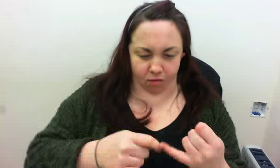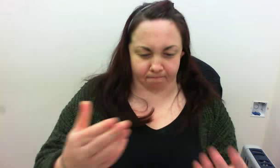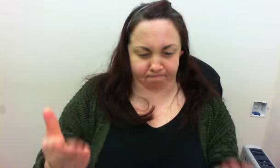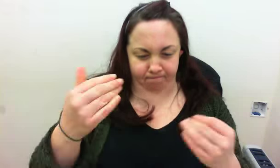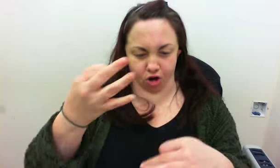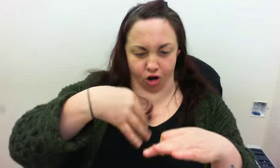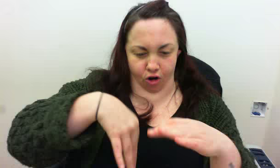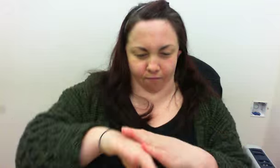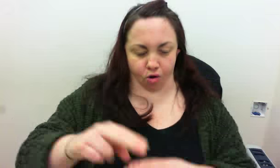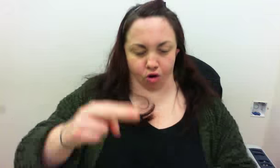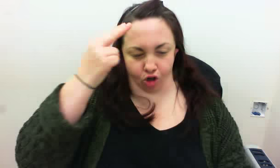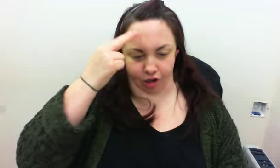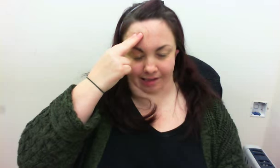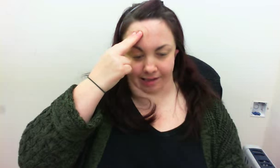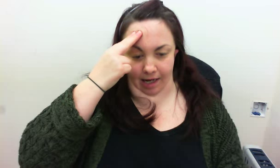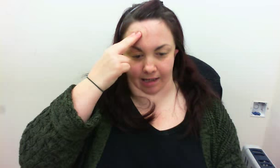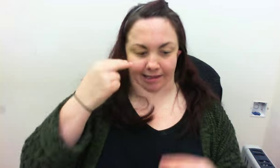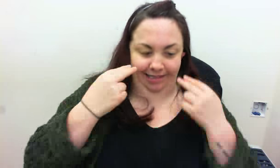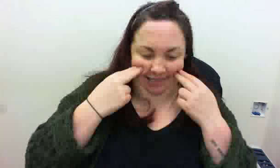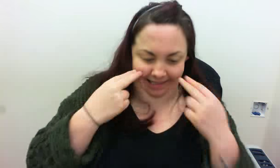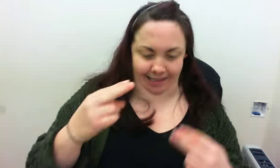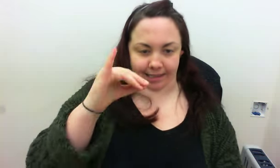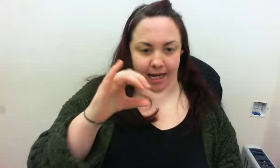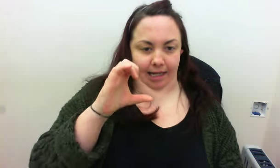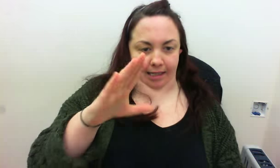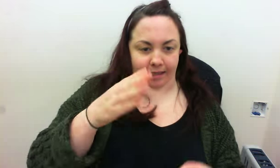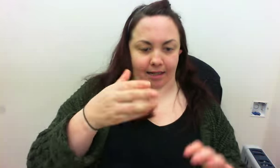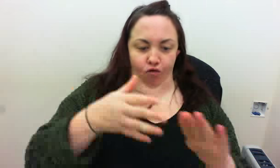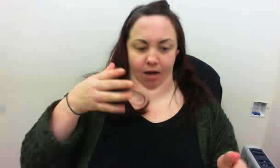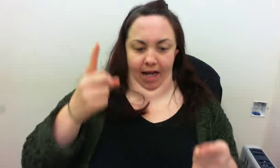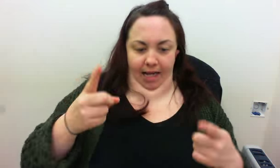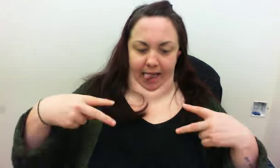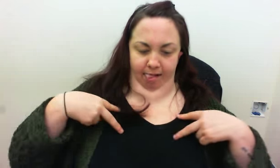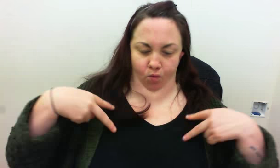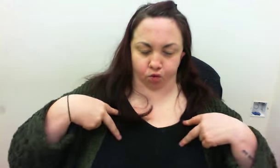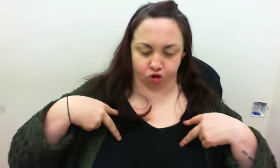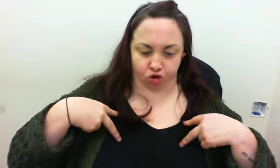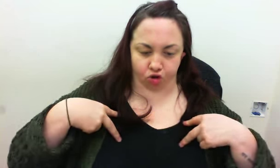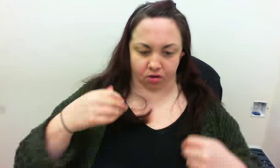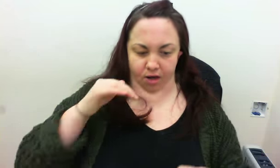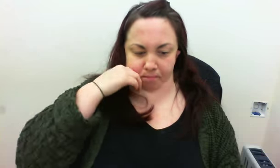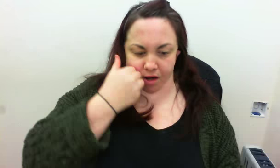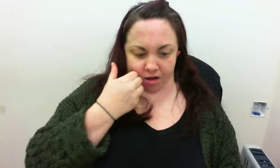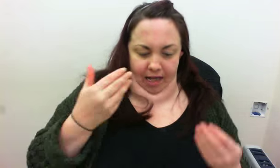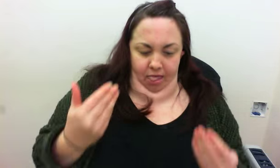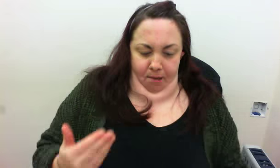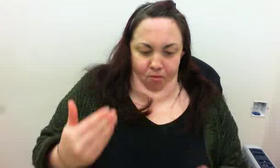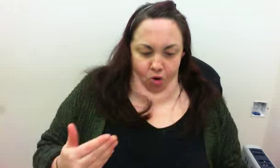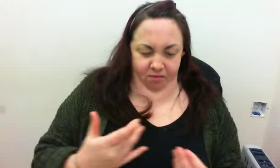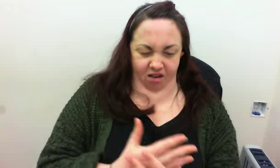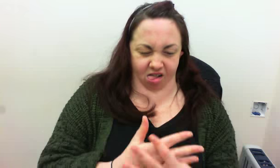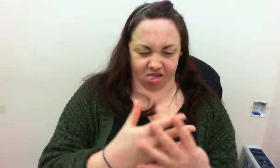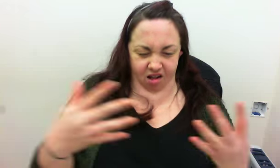to understand and see the need for ISL to be recognised as a language. Because at the moment we have a lot of language